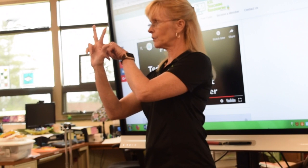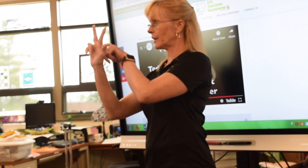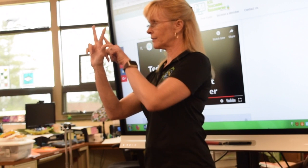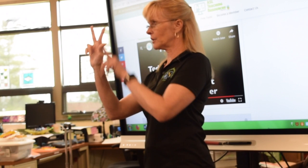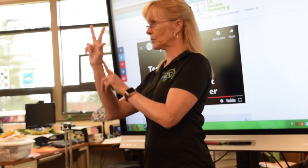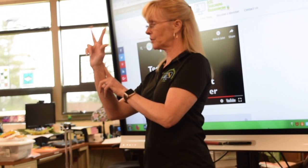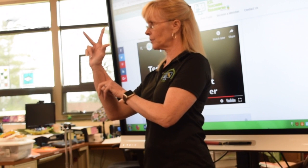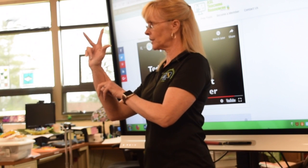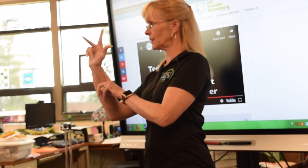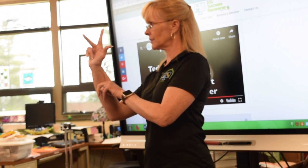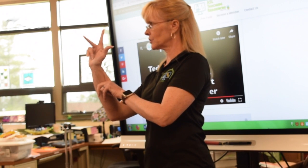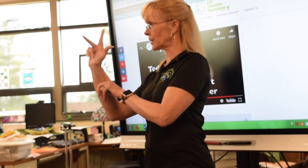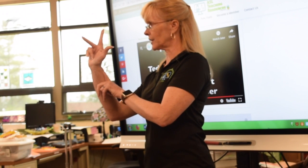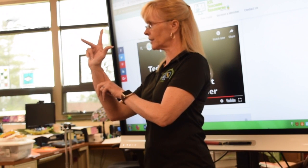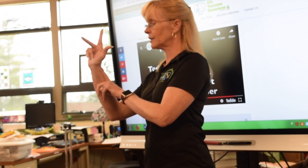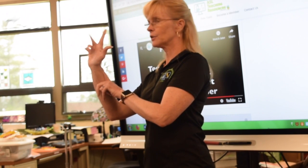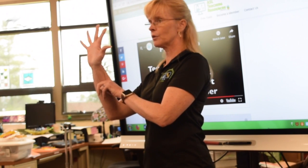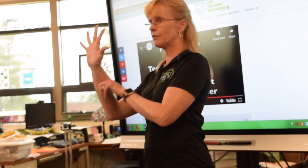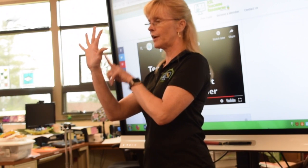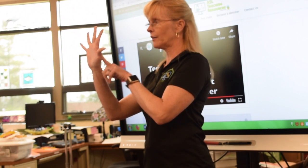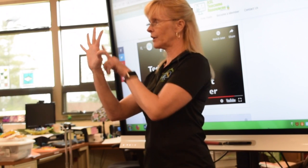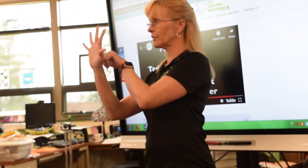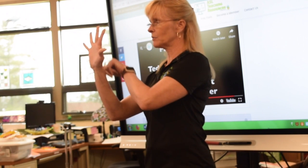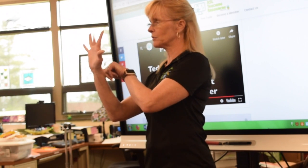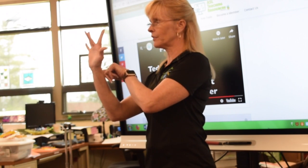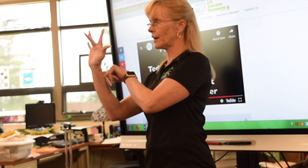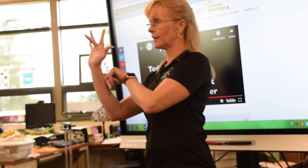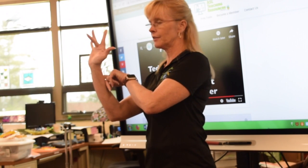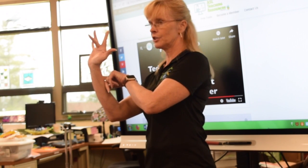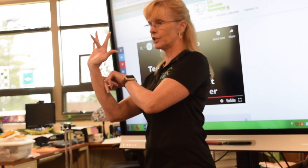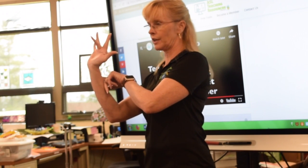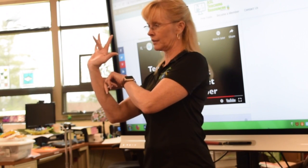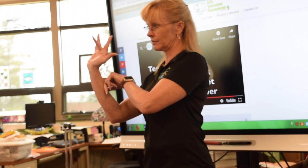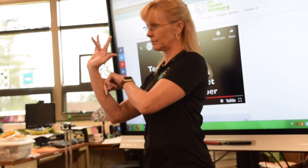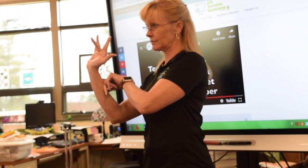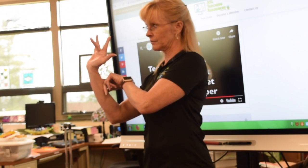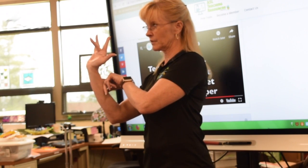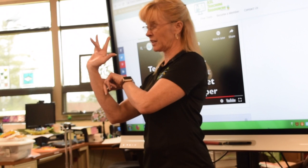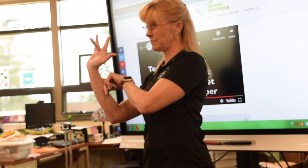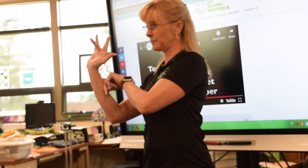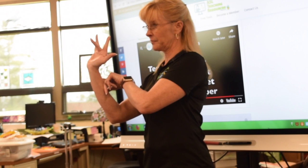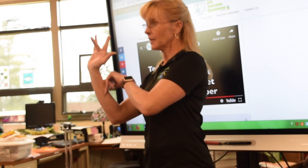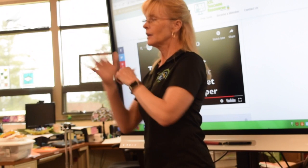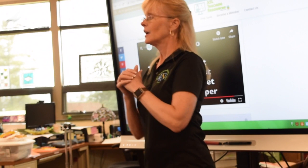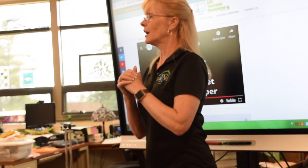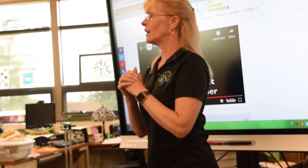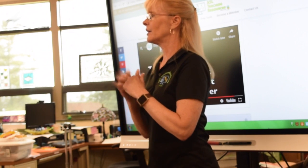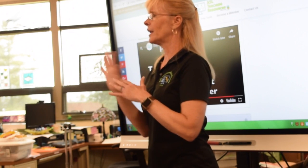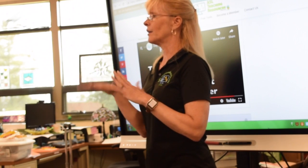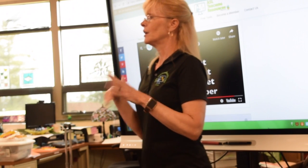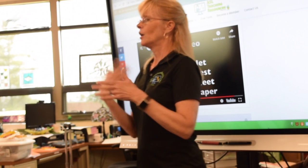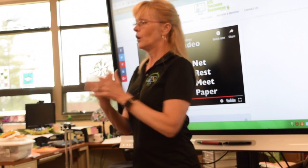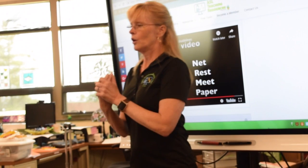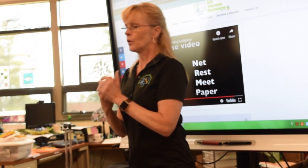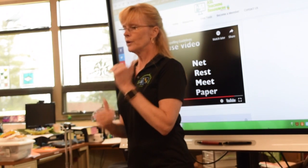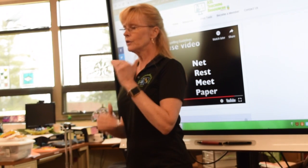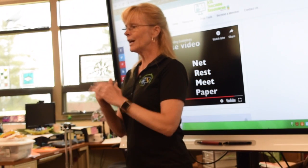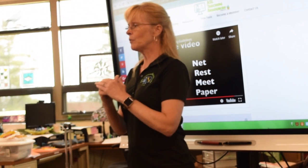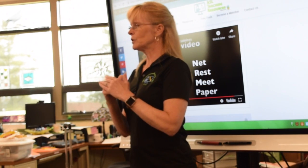have the number 3, shake it. 25, we have the number 5, and shake it. Okay? And now, going on up, once you